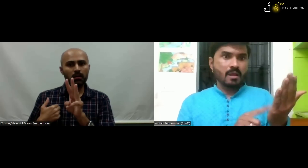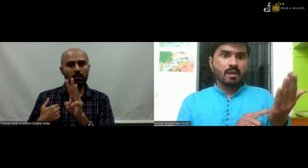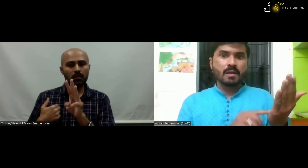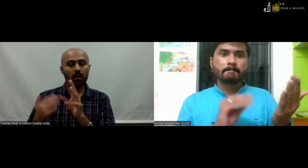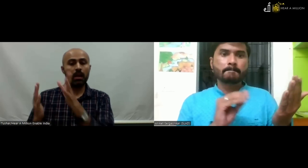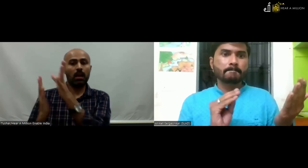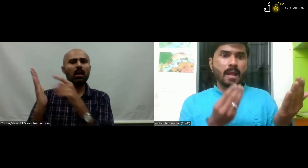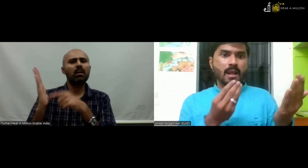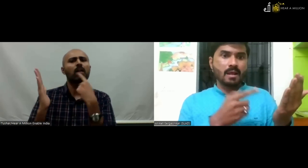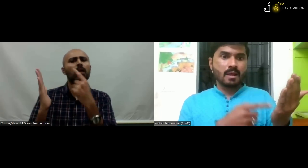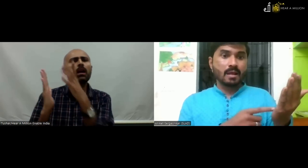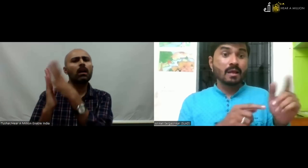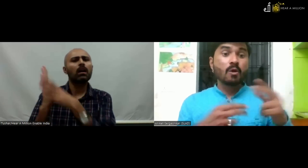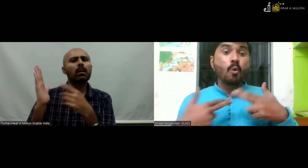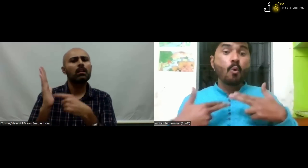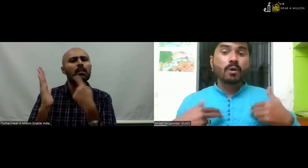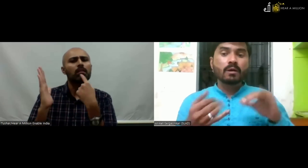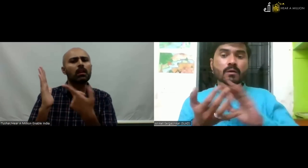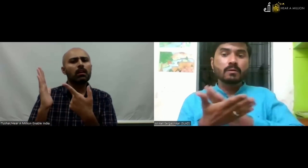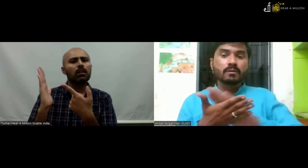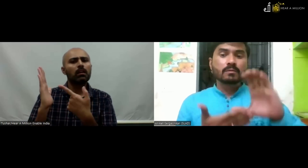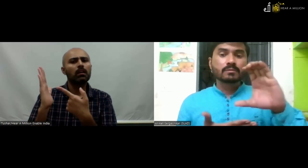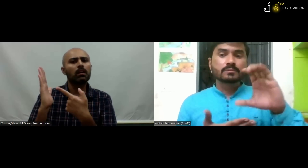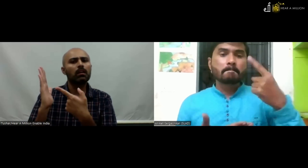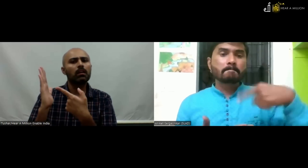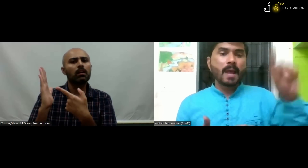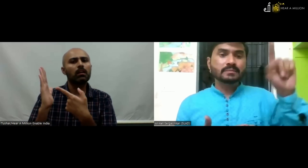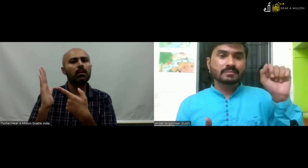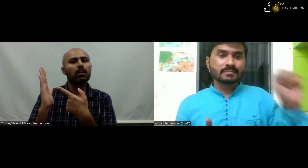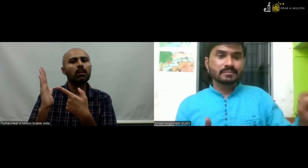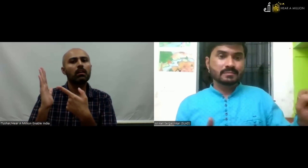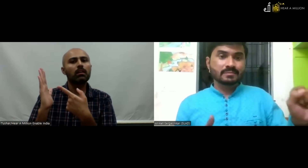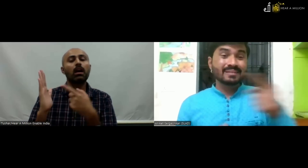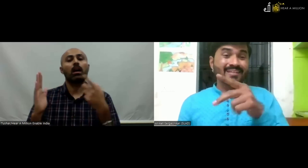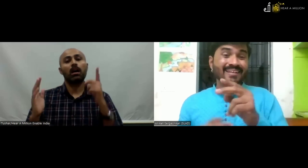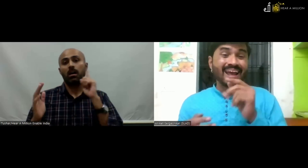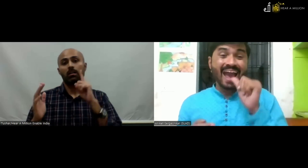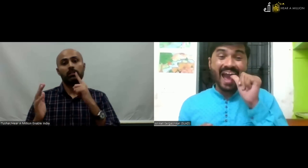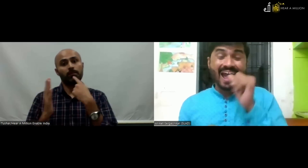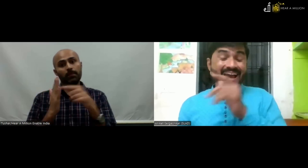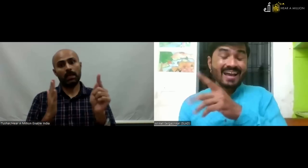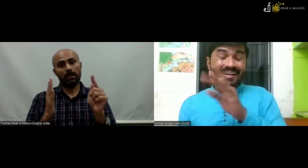2013, he got the license, and we saw that, what was it?